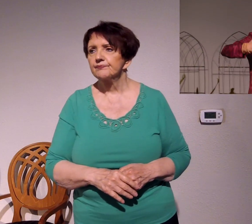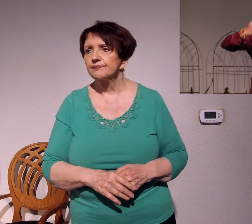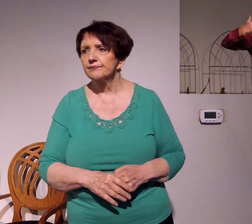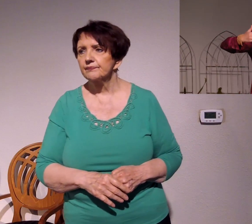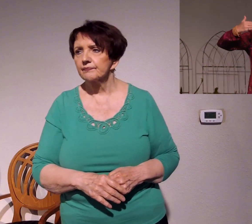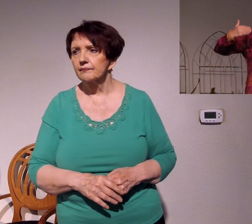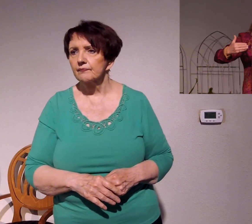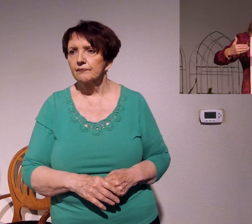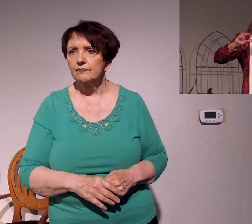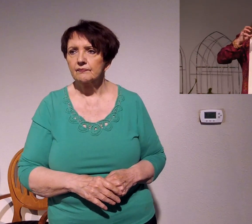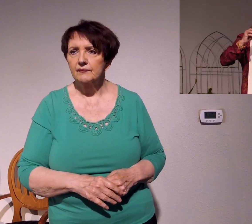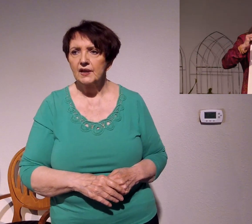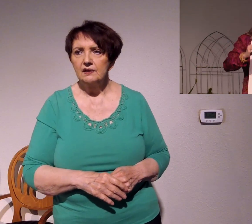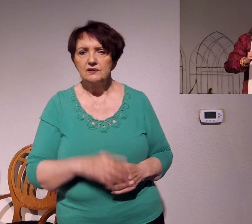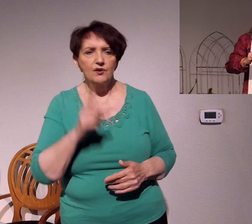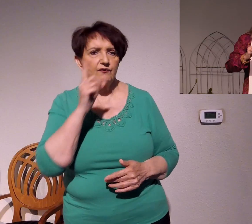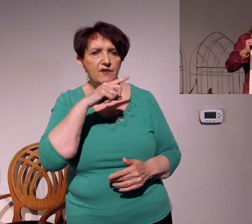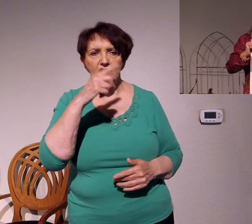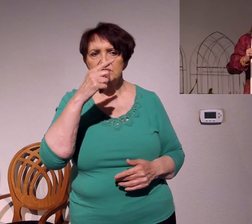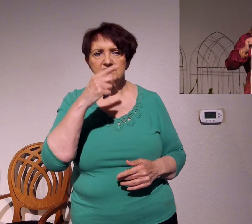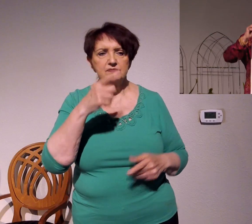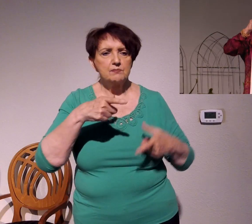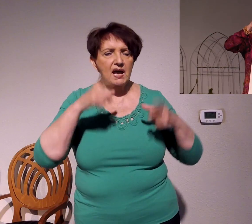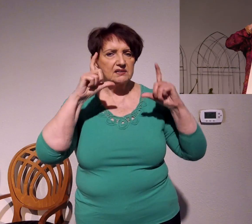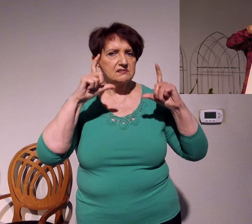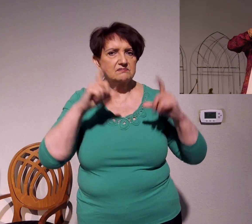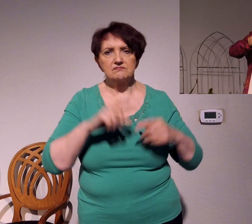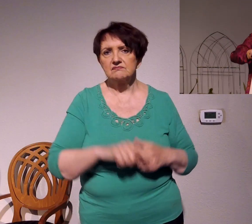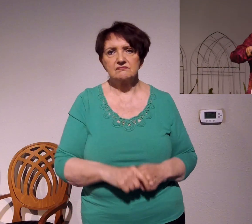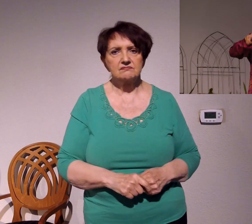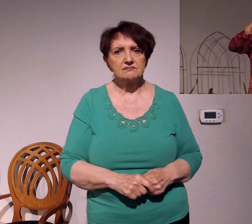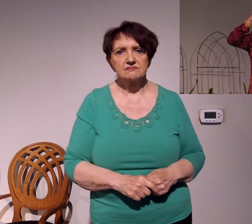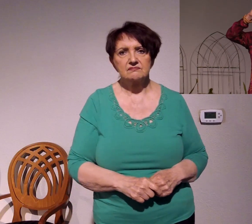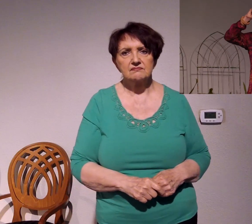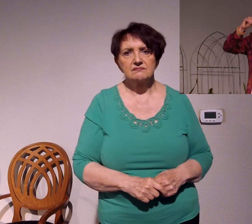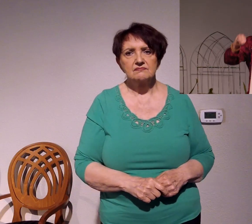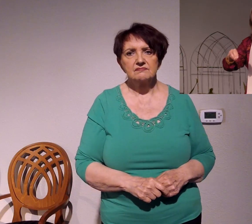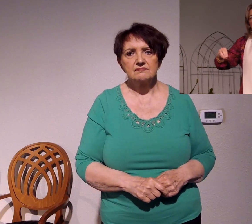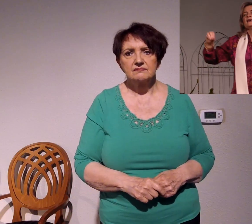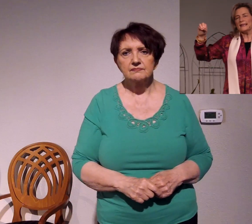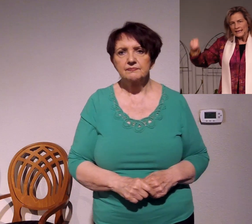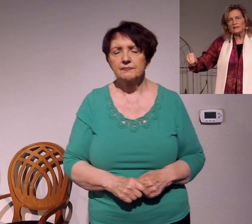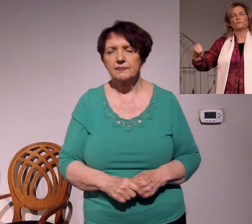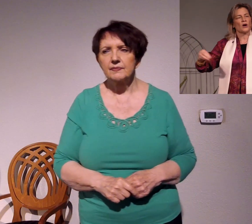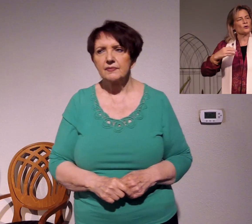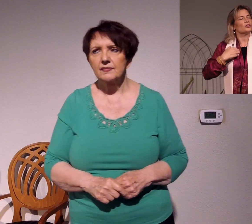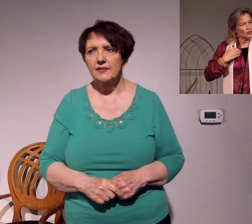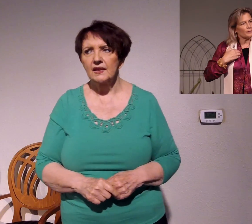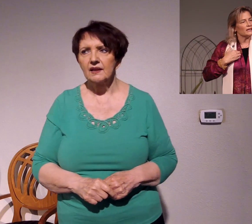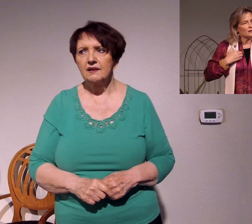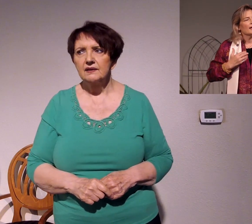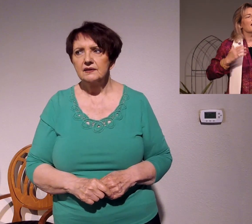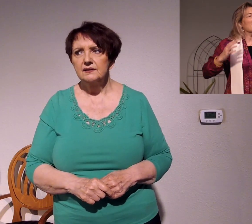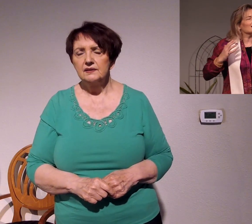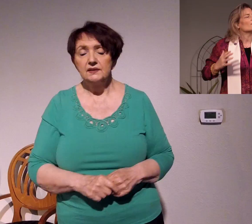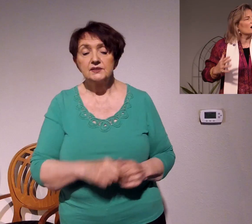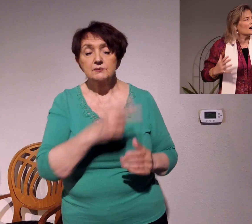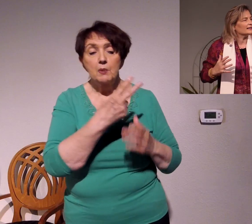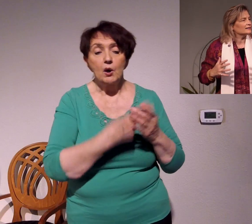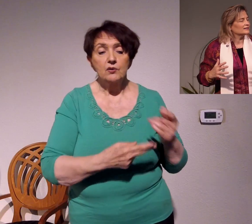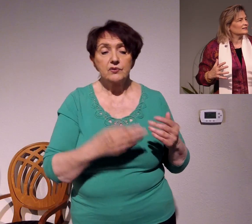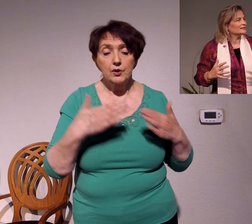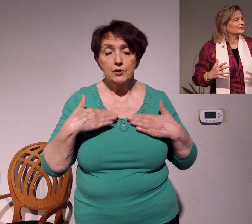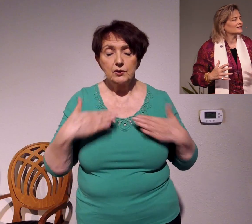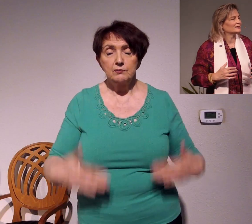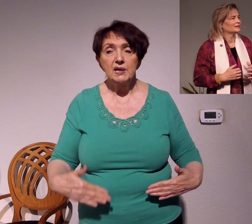there is no false front. Something which, by the very nature of its being, is both human and